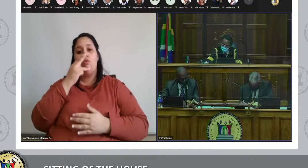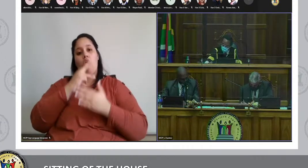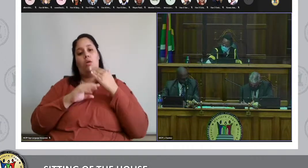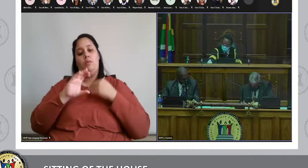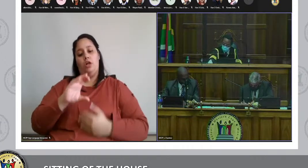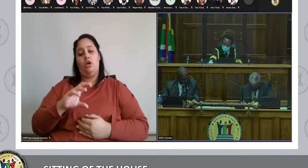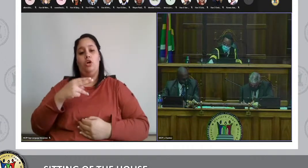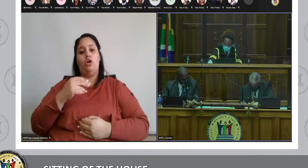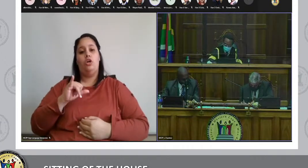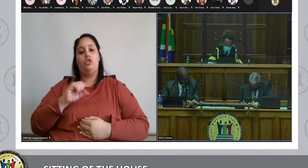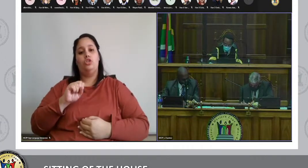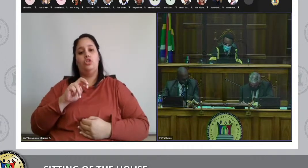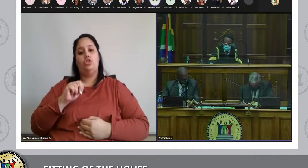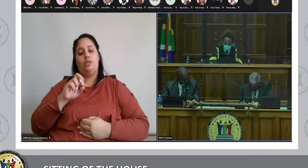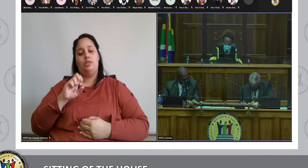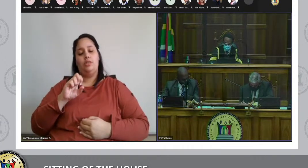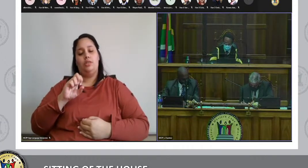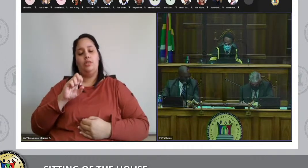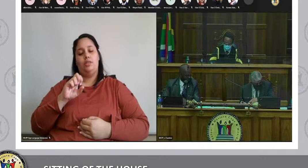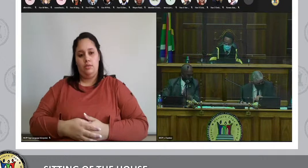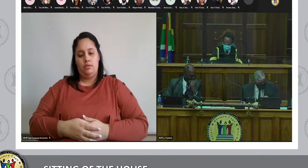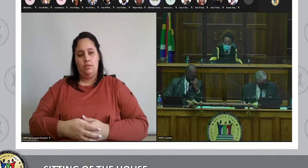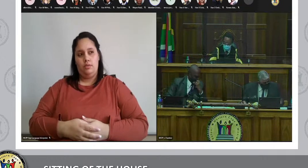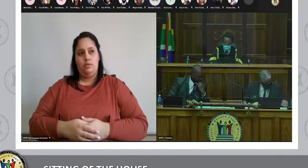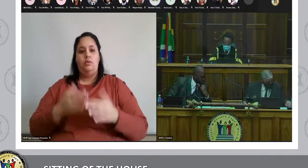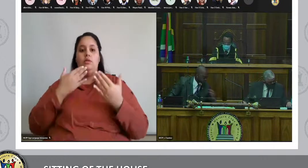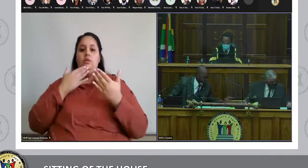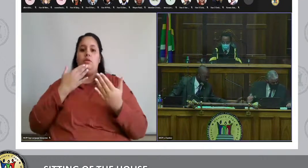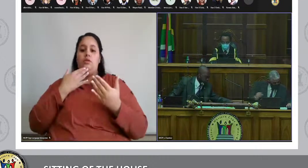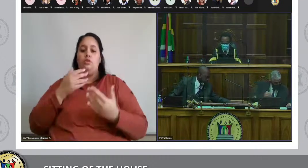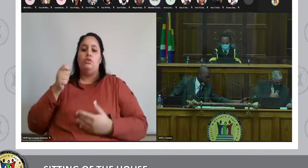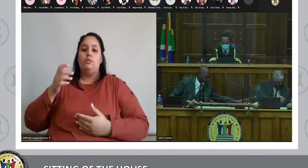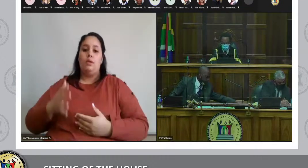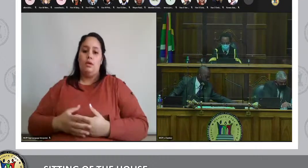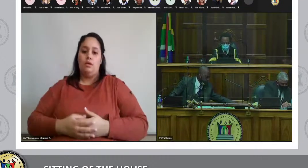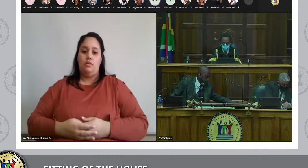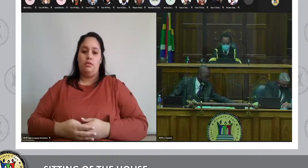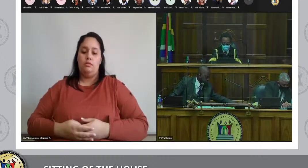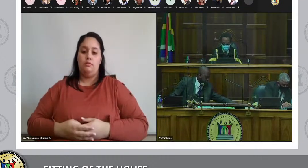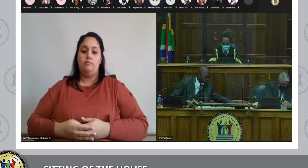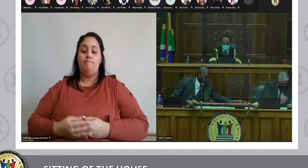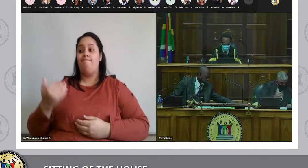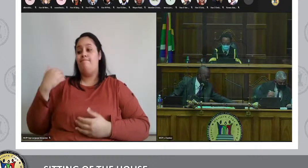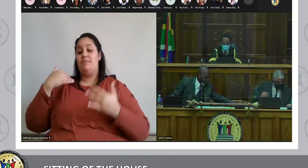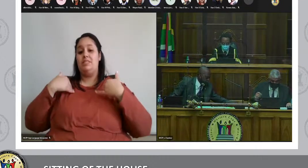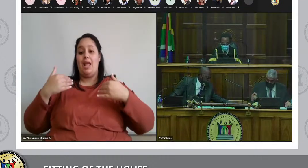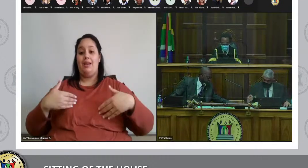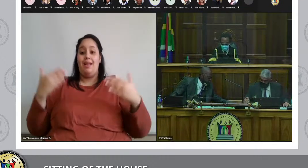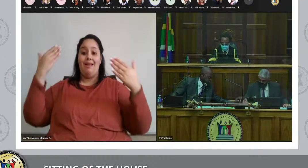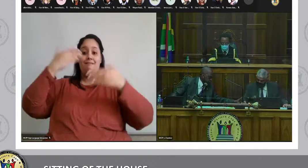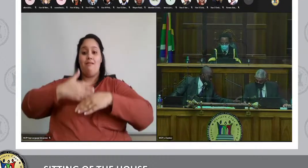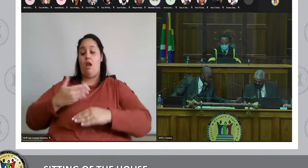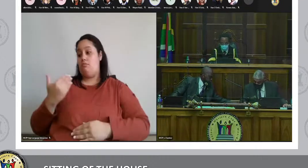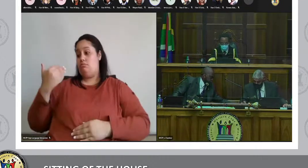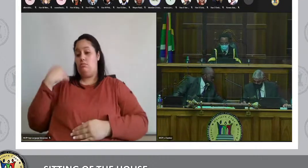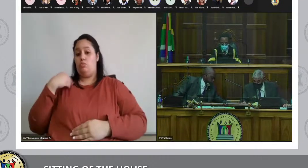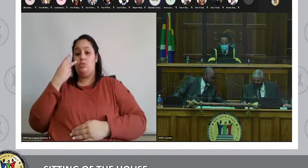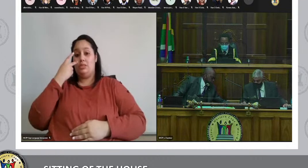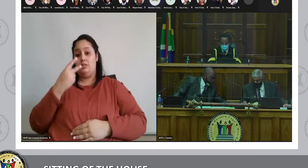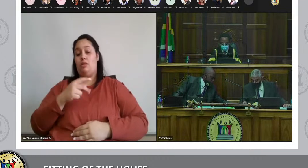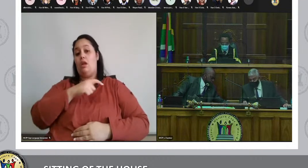Christians. Thank you, Speaker. Speaker, on Sunday night past, we saw that the